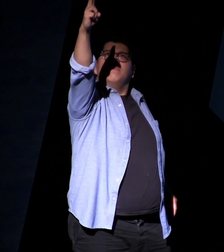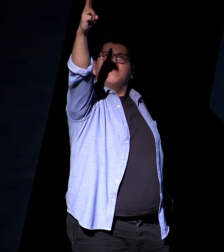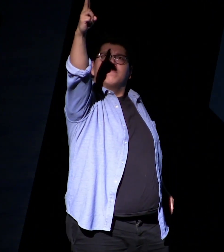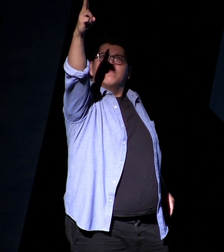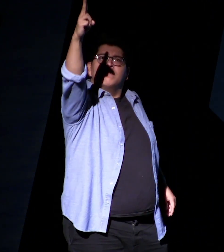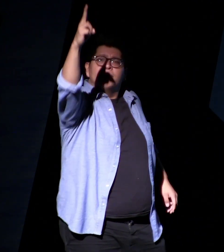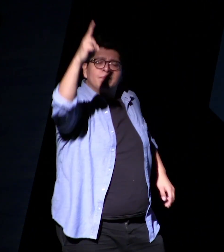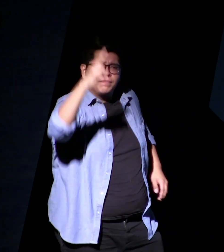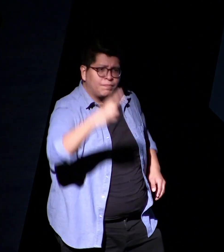in John's honor.